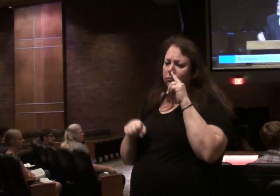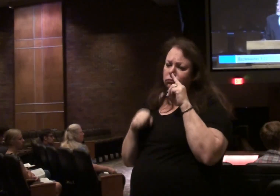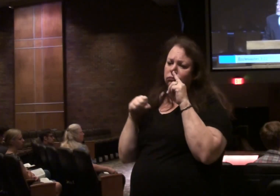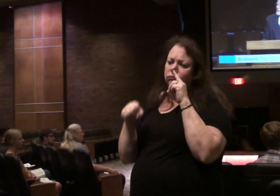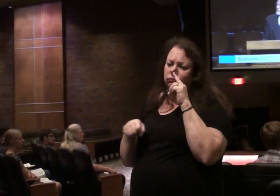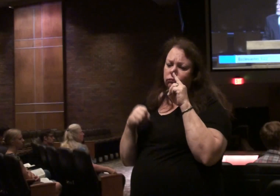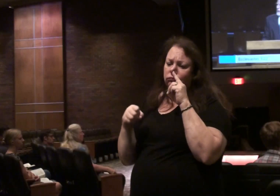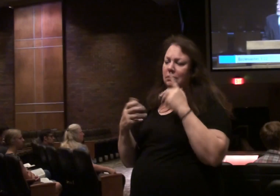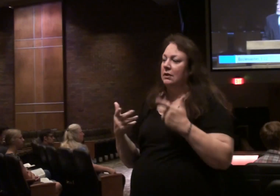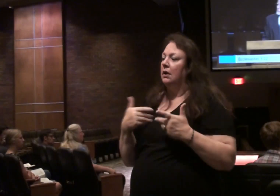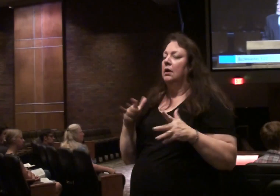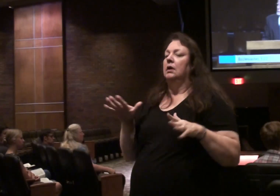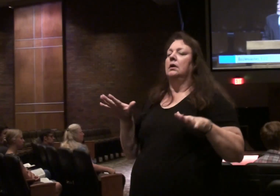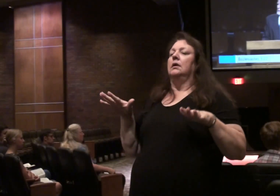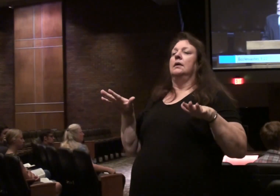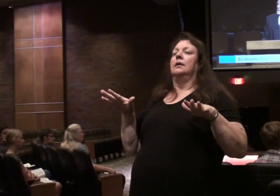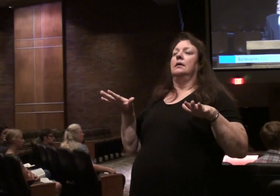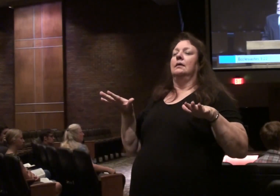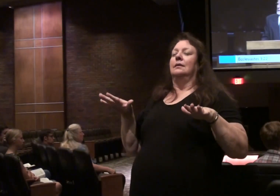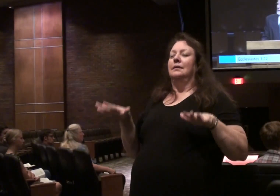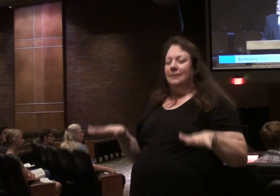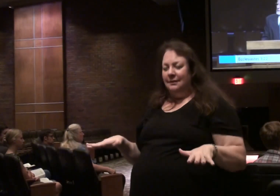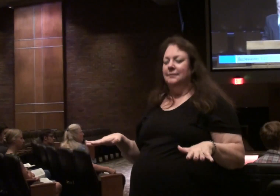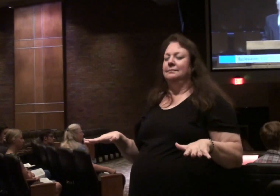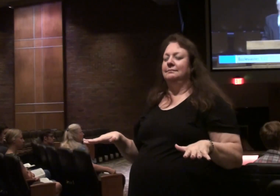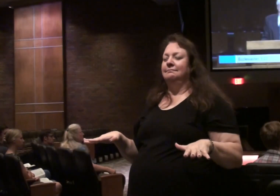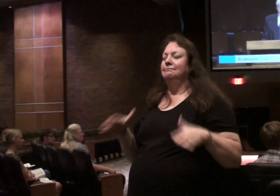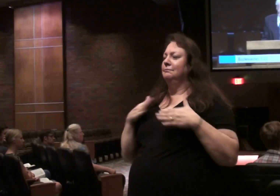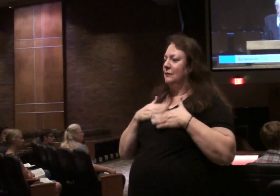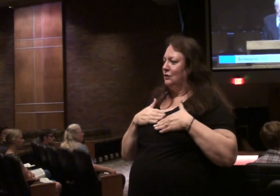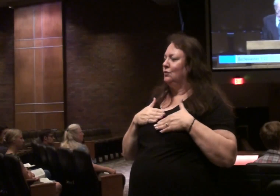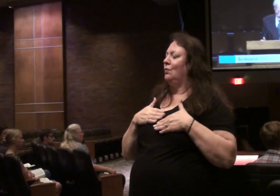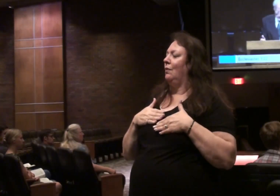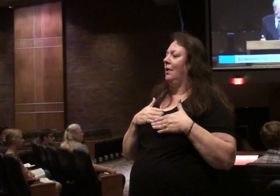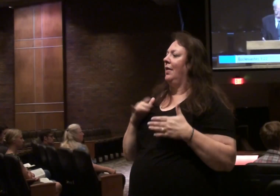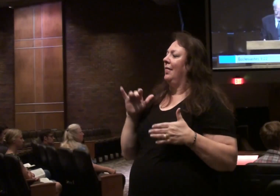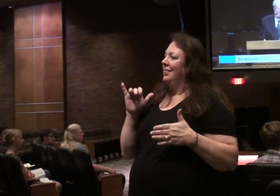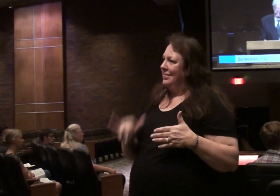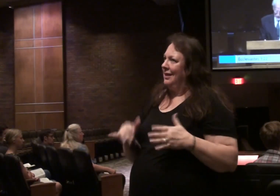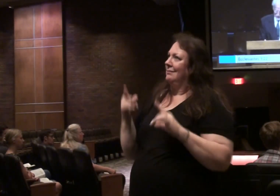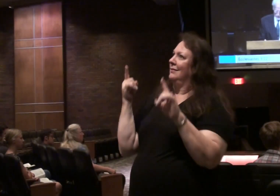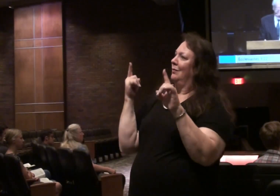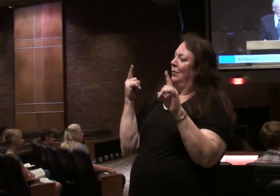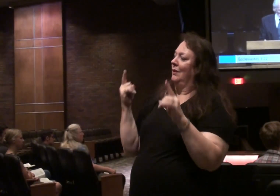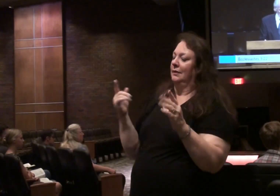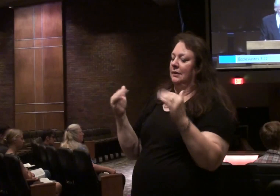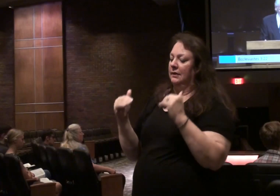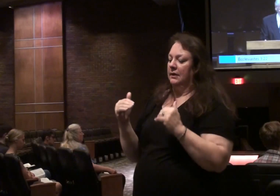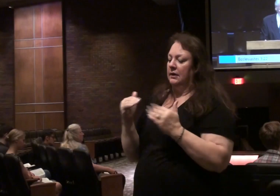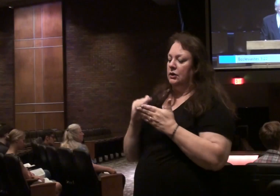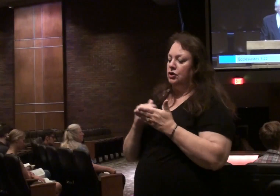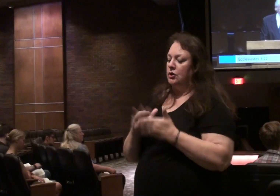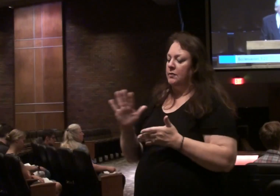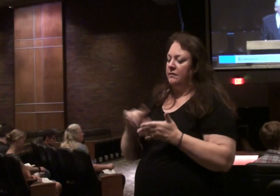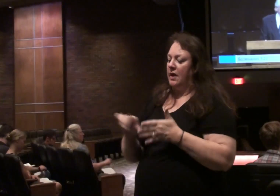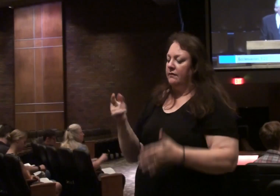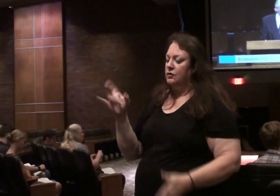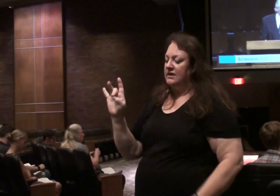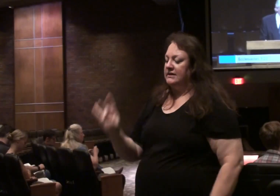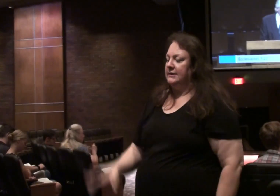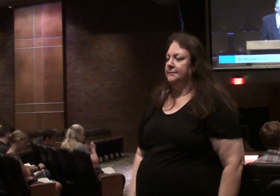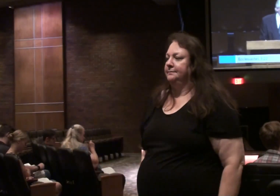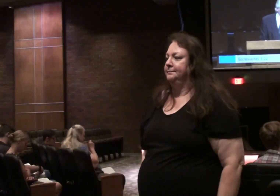and, you know, you relaxed and you enjoyed that. That's what he's talking about. Come over to chapter 5, verse